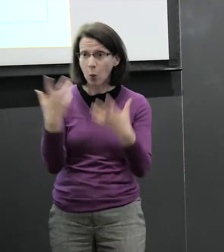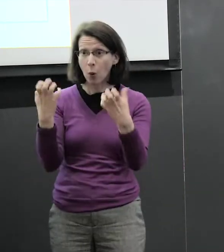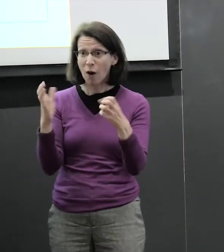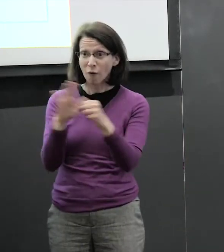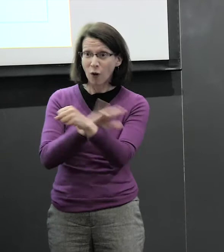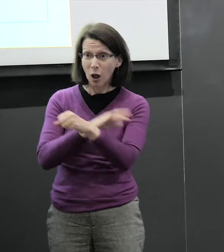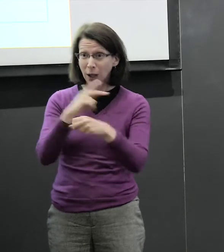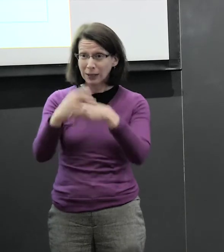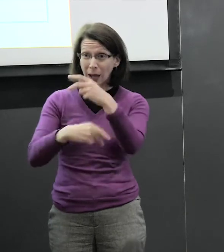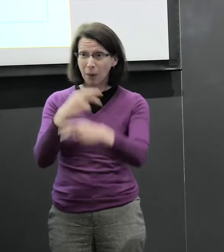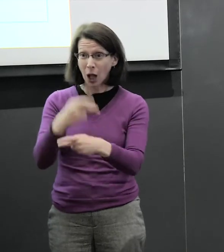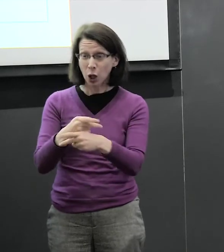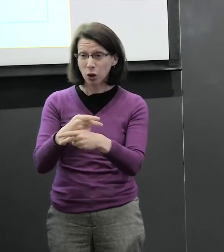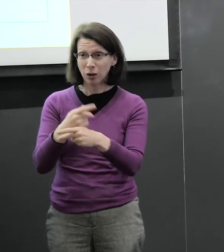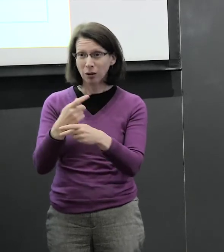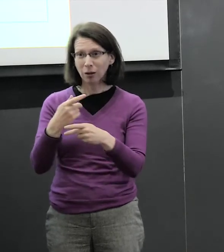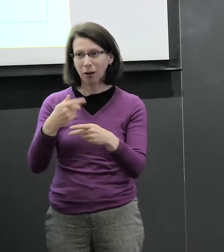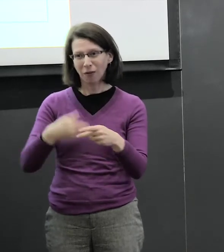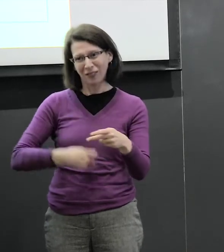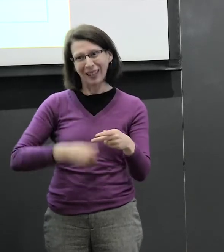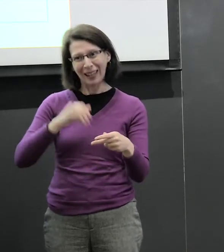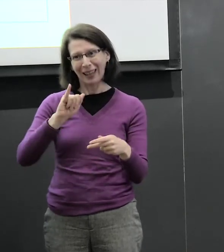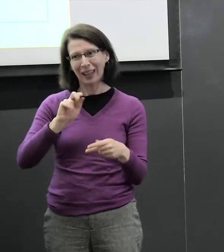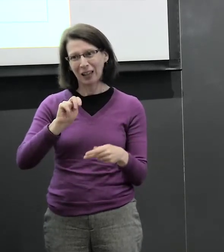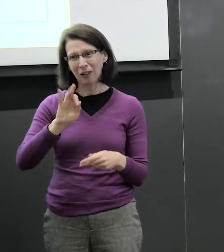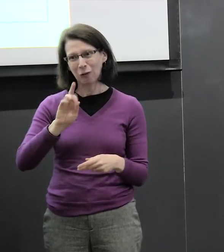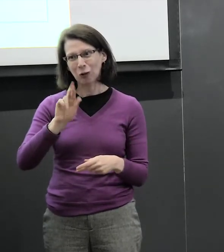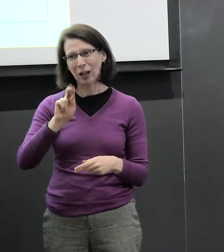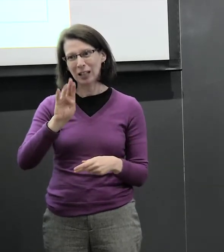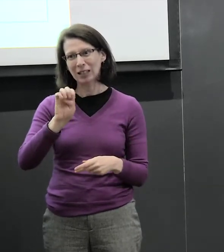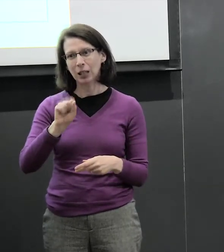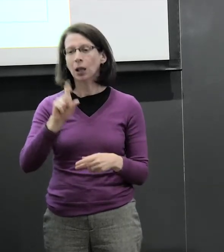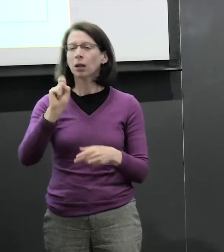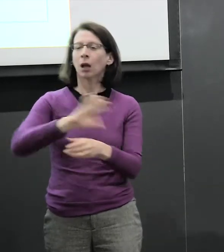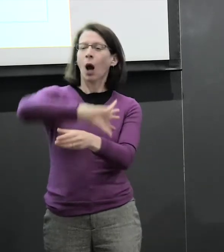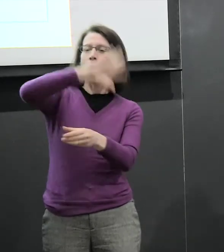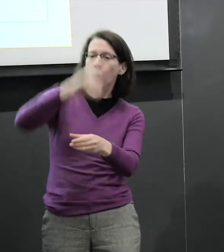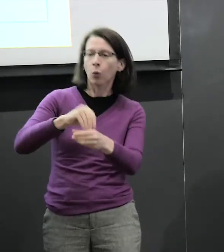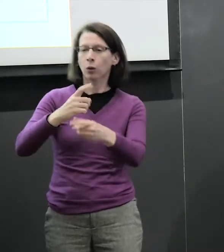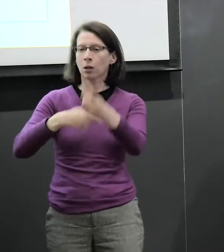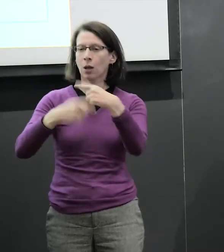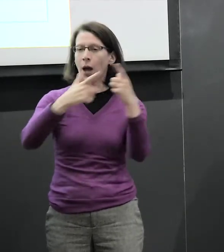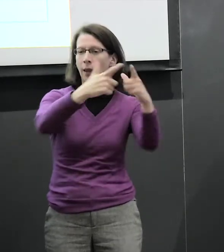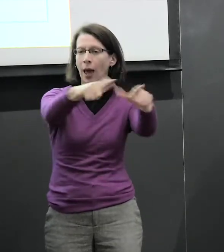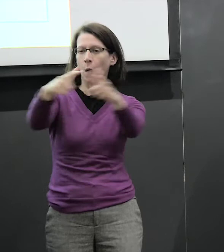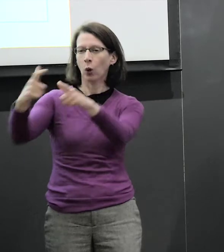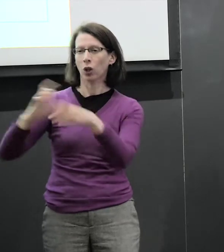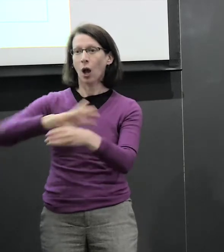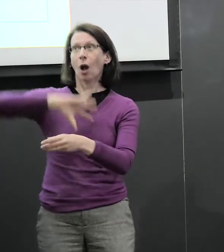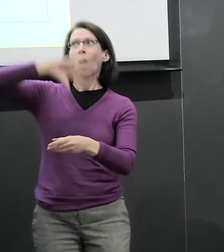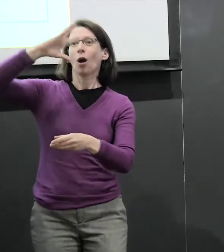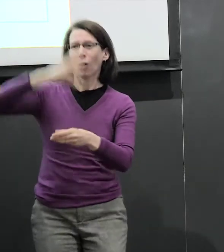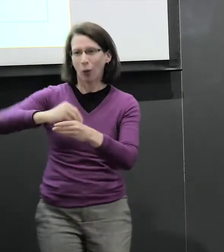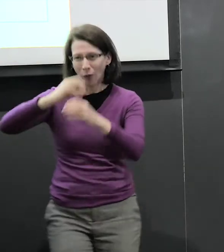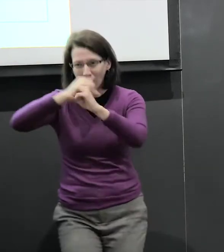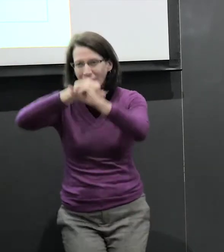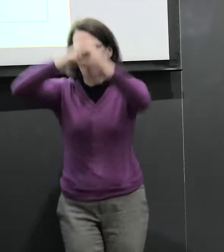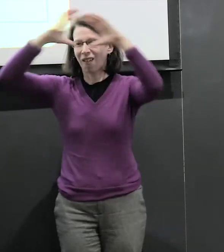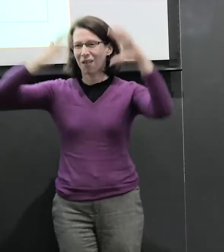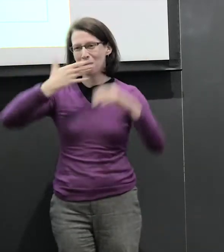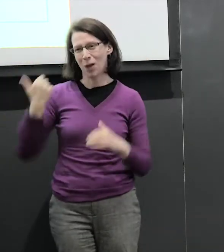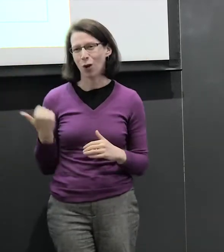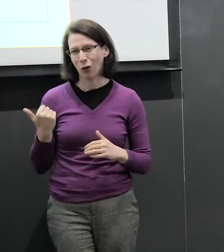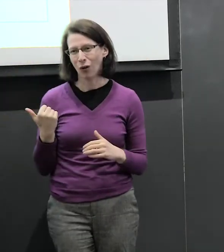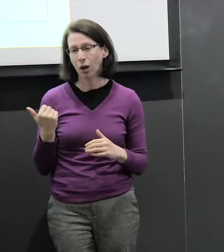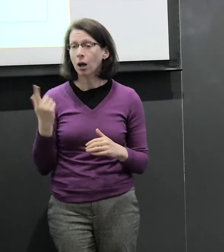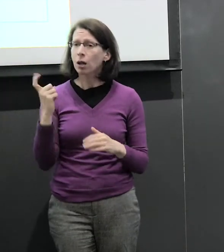typology of inferences, sign languages have a crucial role to play in semantics. So more work is needed,